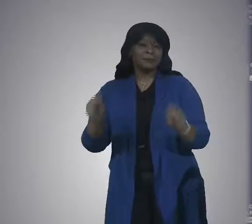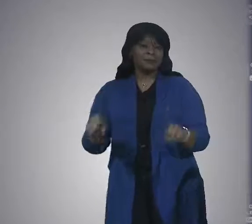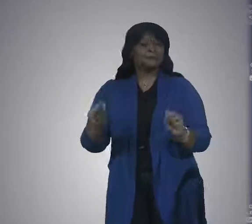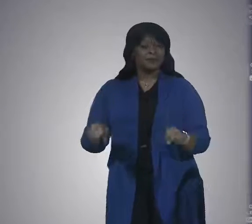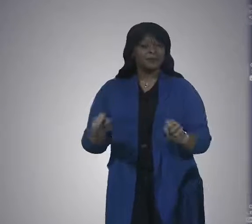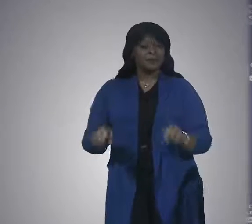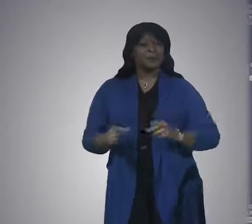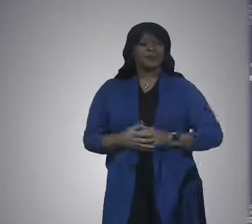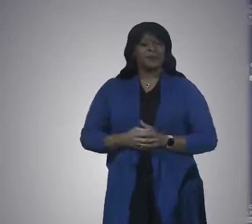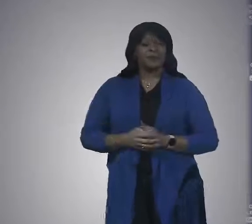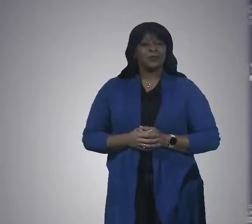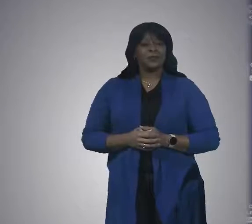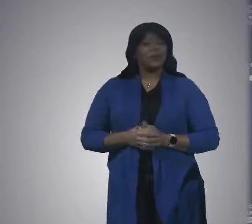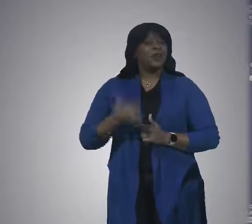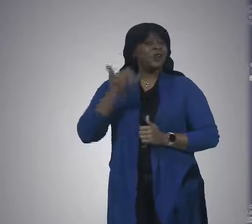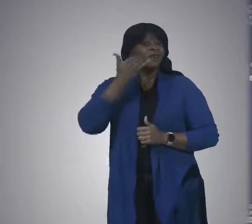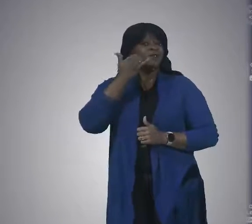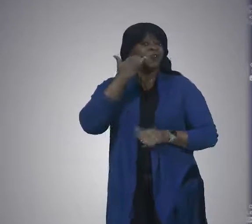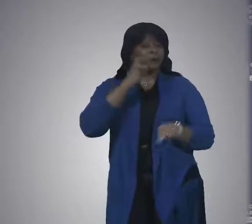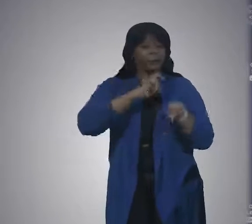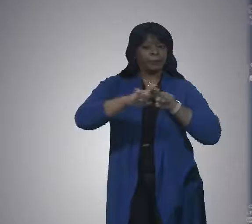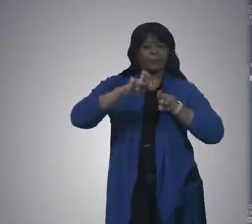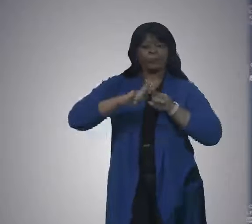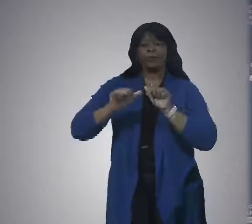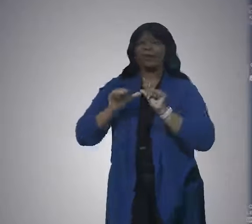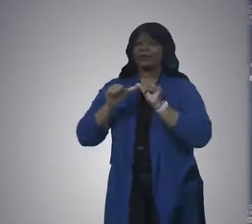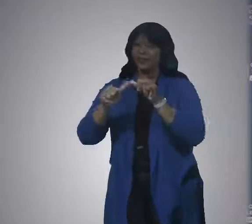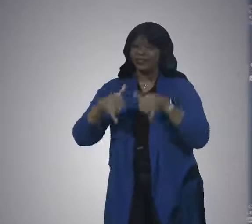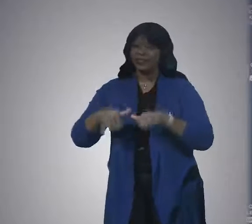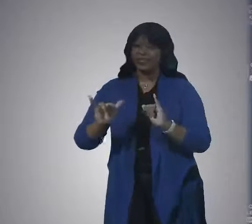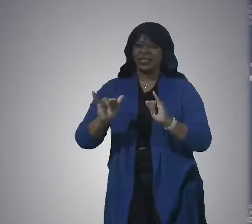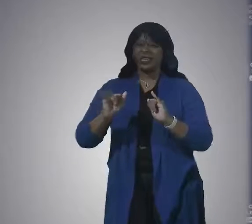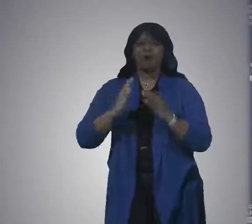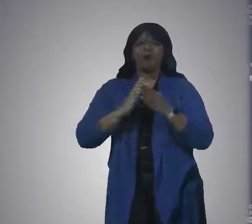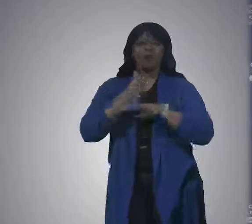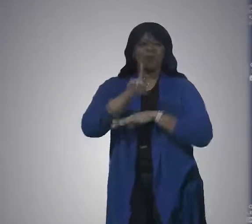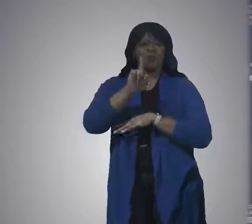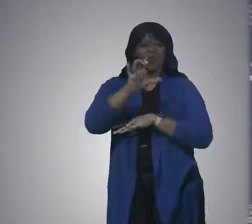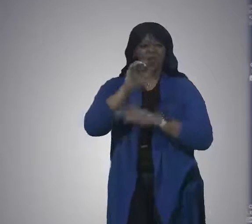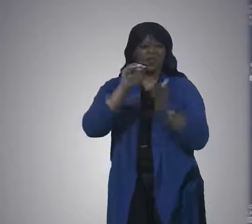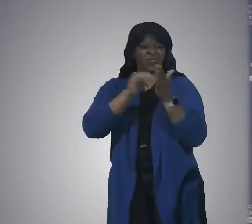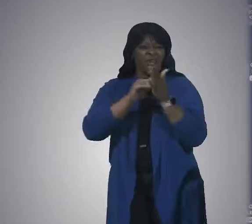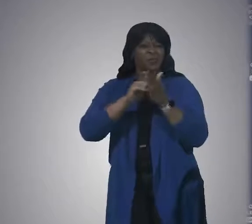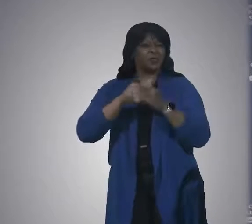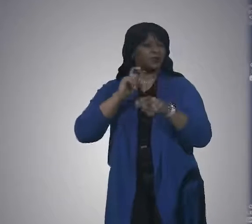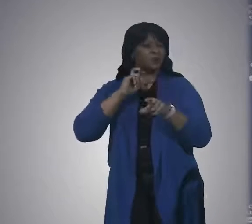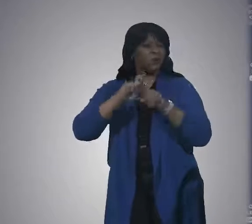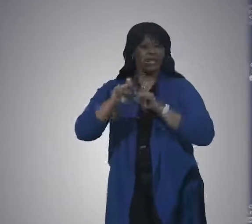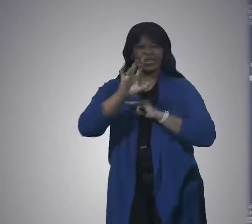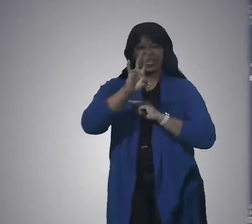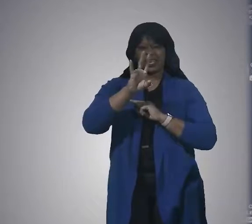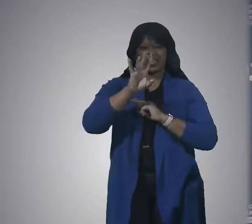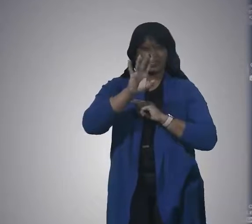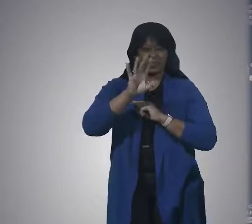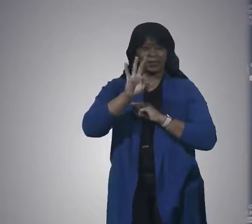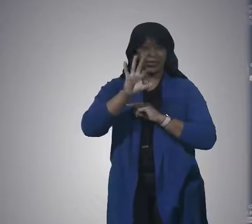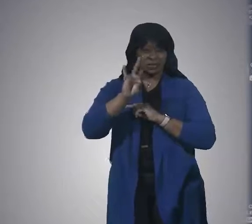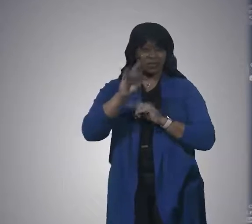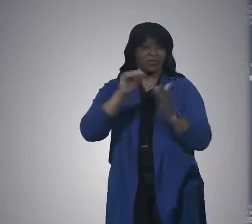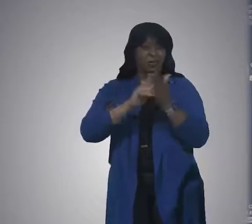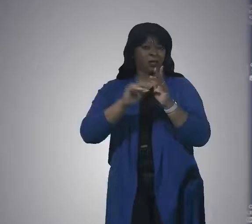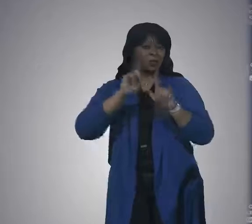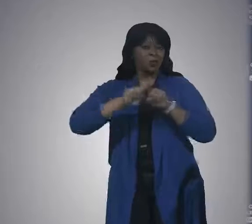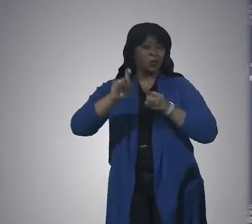can. Our phone bank continues. They've made just under 100,000 calls, 97,000 to be exact, and they've talked